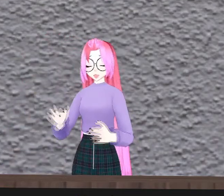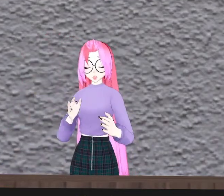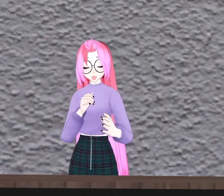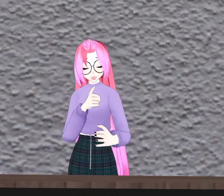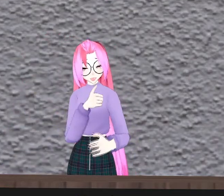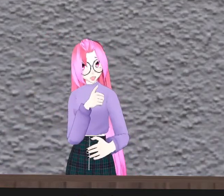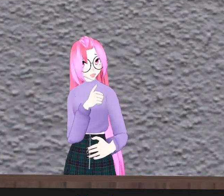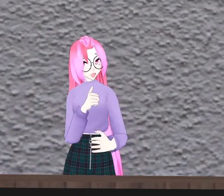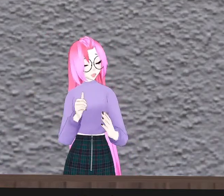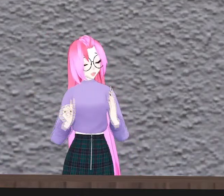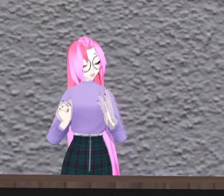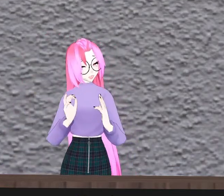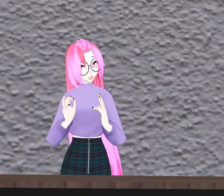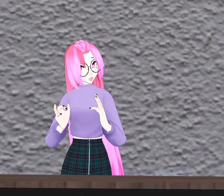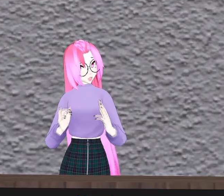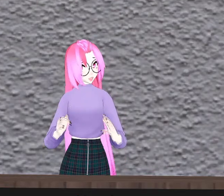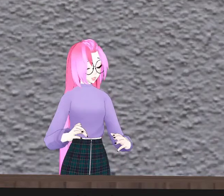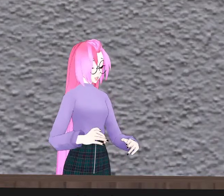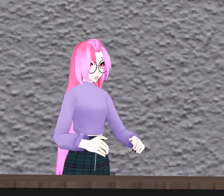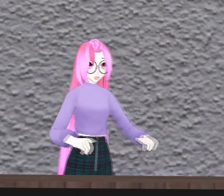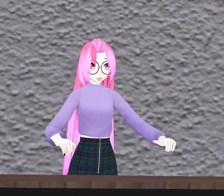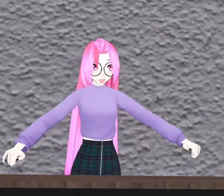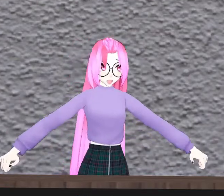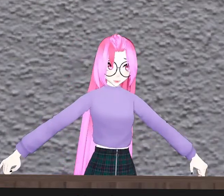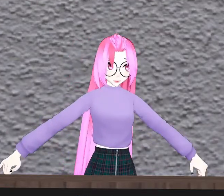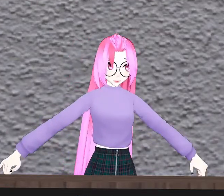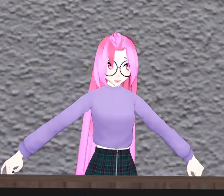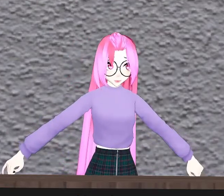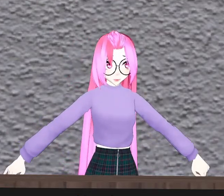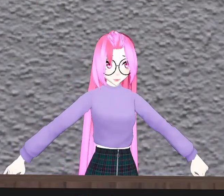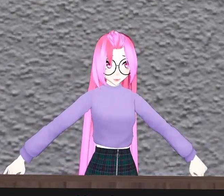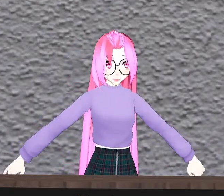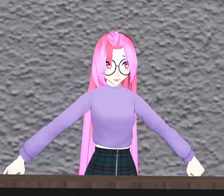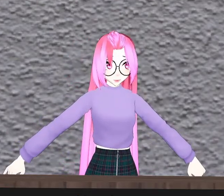having this private conversation and then somebody's like,